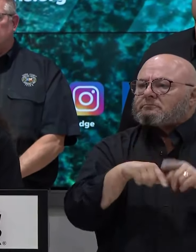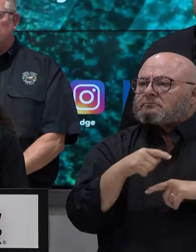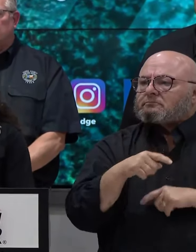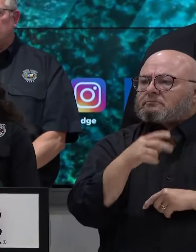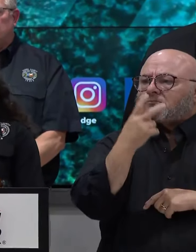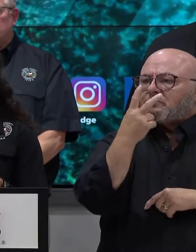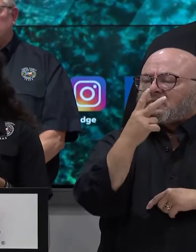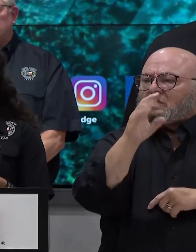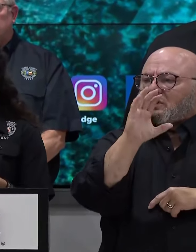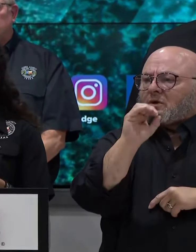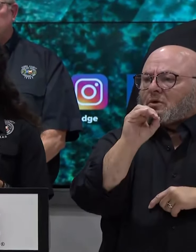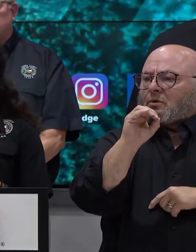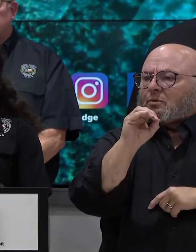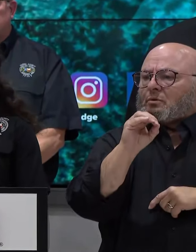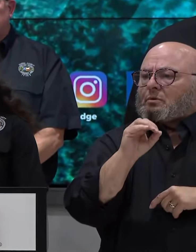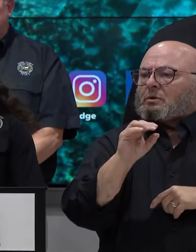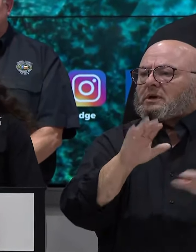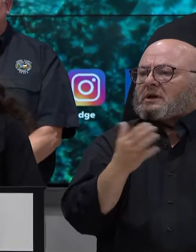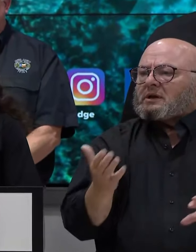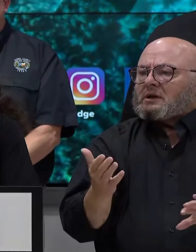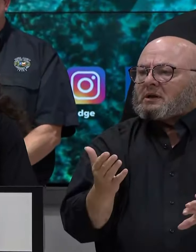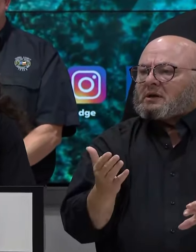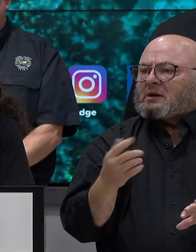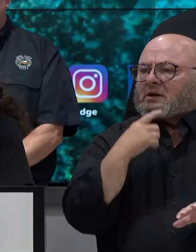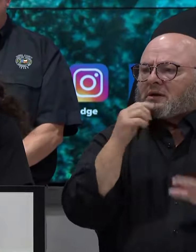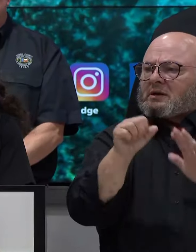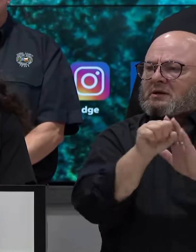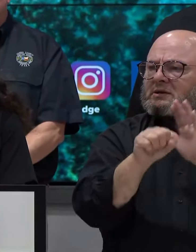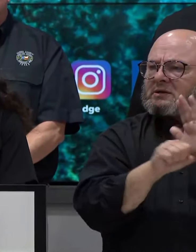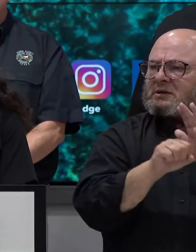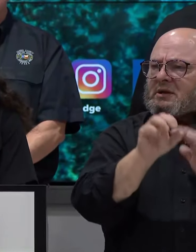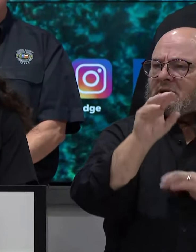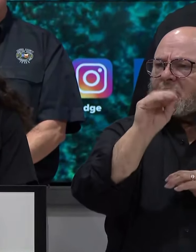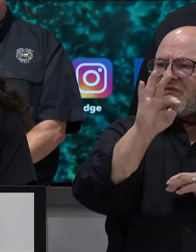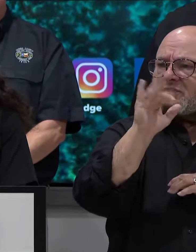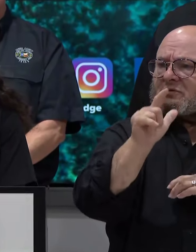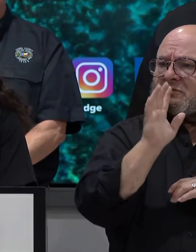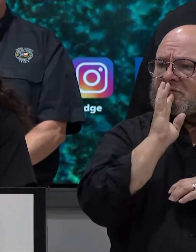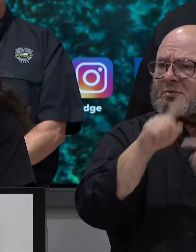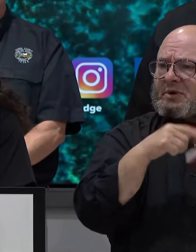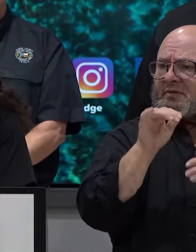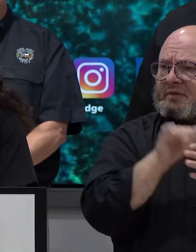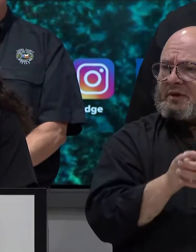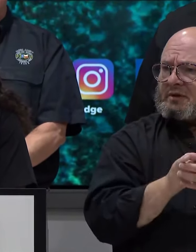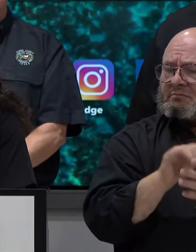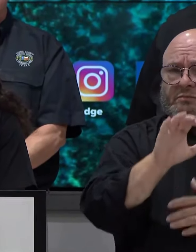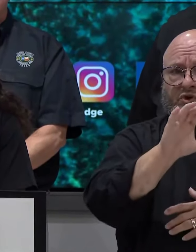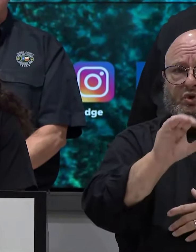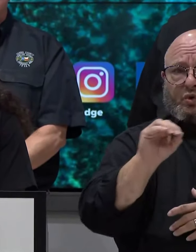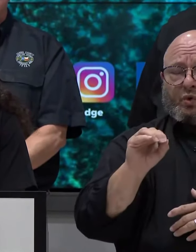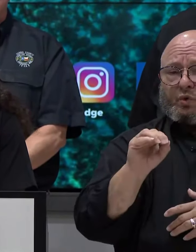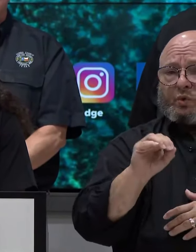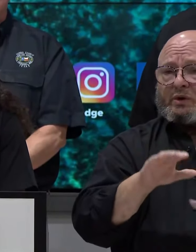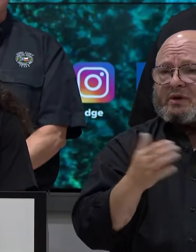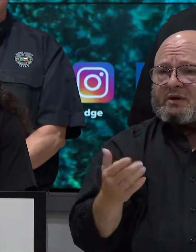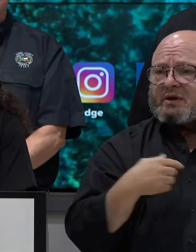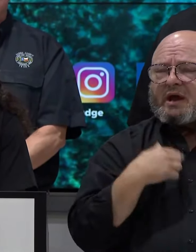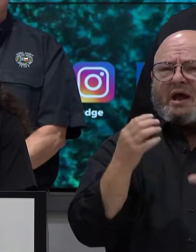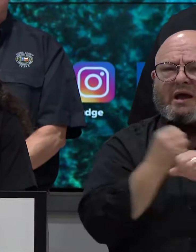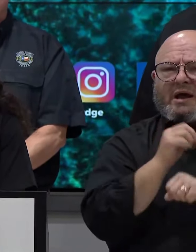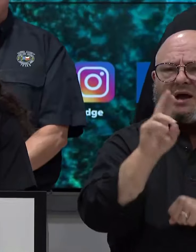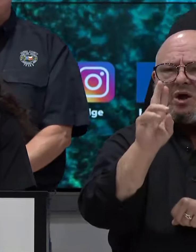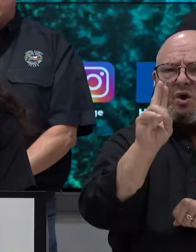monoxide deaths in Harris County, but they're citing a state official. I was wondering if you had heard of any carbon monoxide deaths. You know, I got an